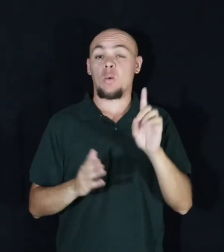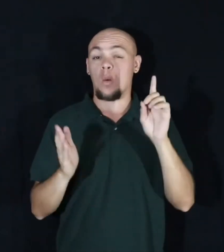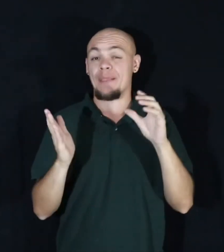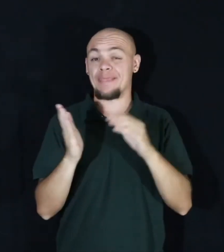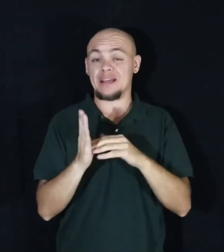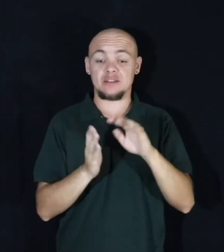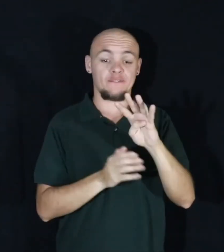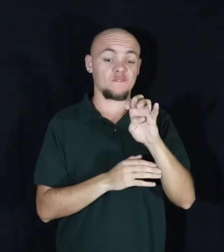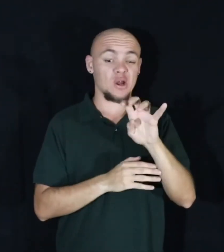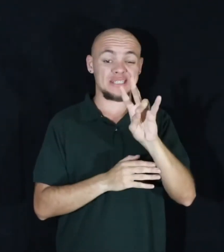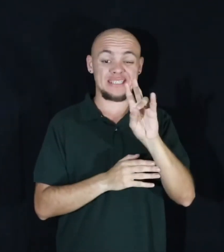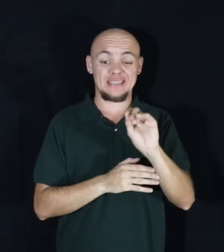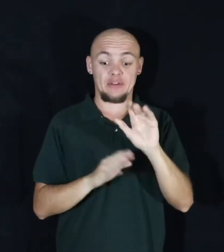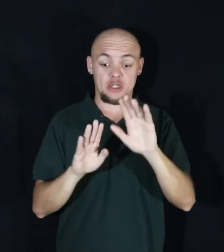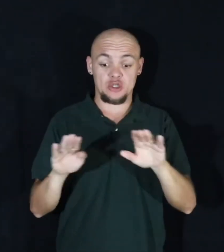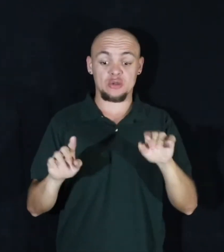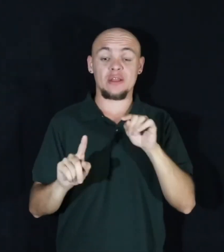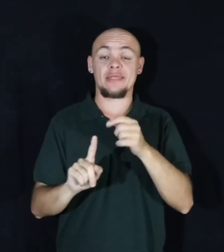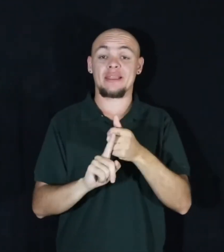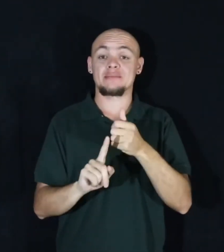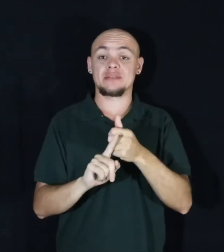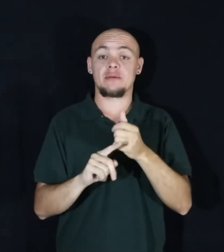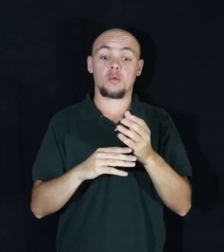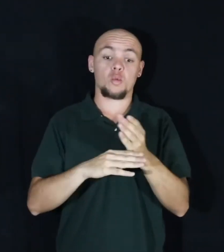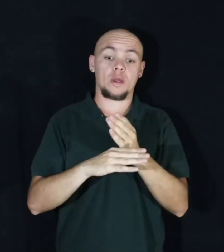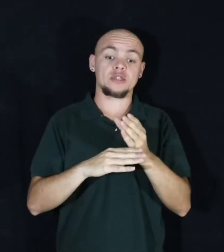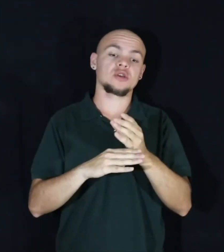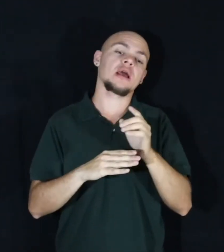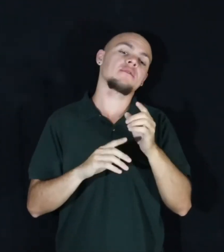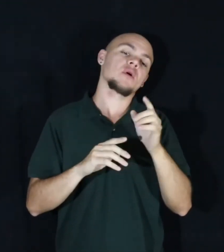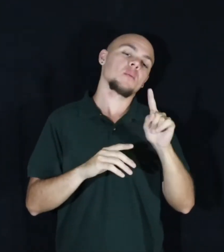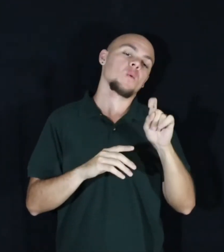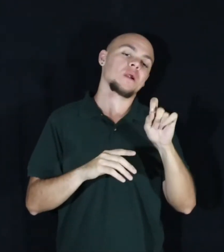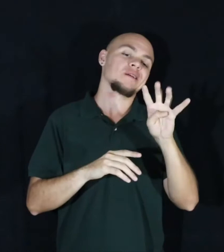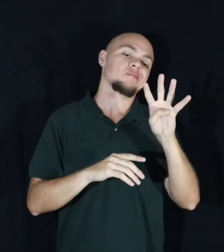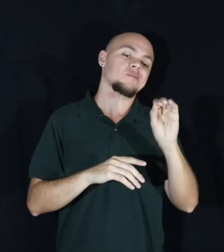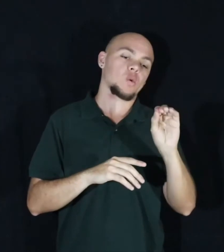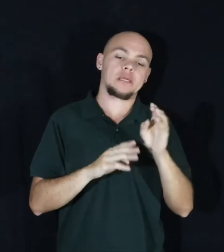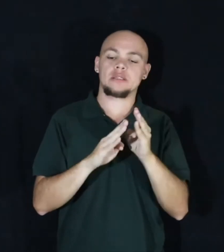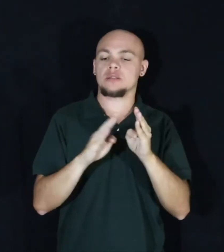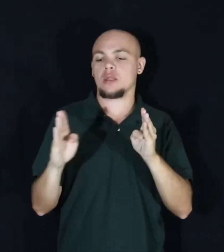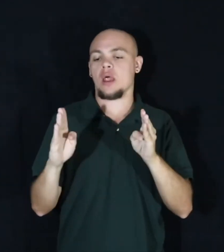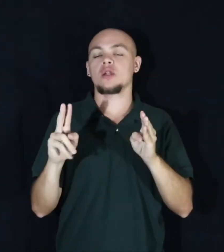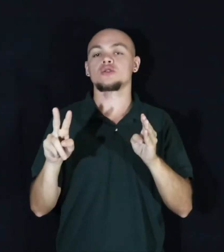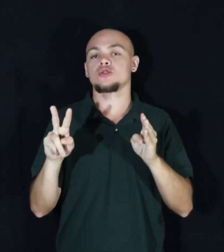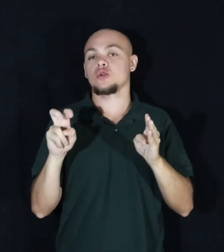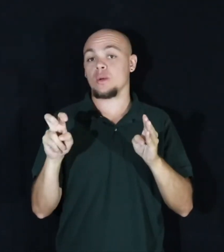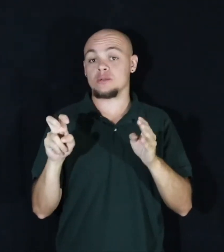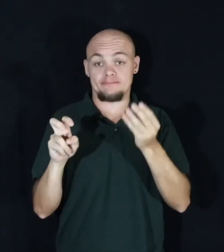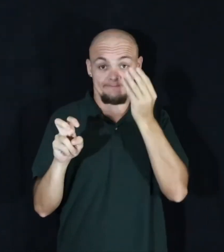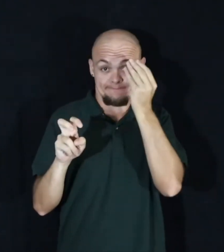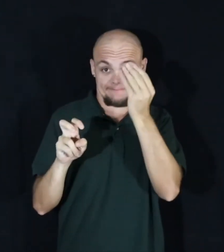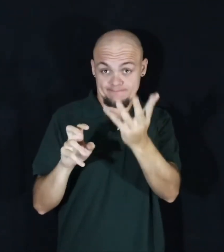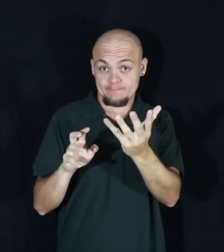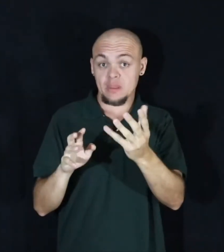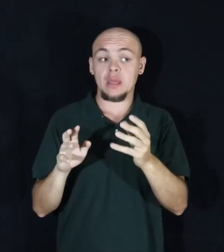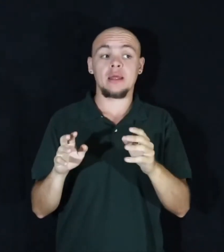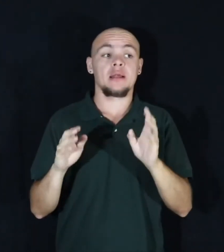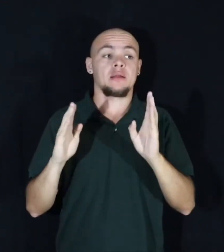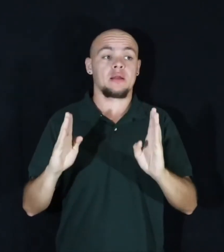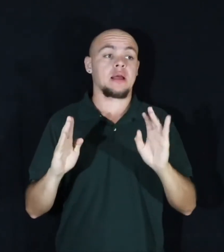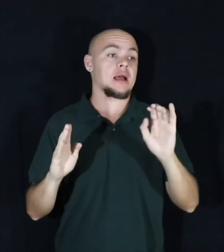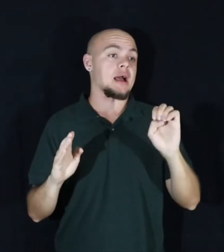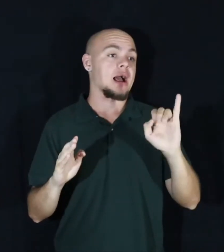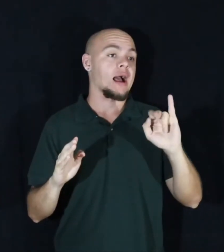1,470 children whose IQs ranged from 140 to 200. And just to put that into perspective,